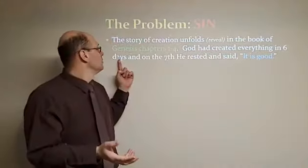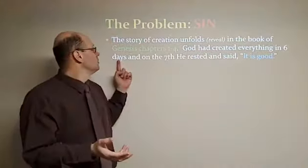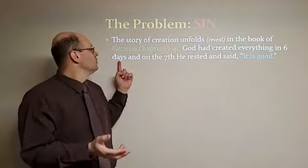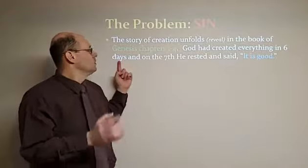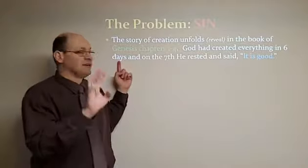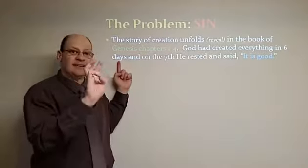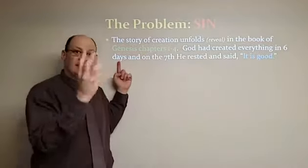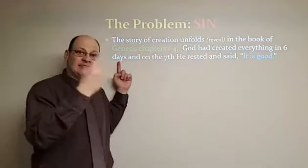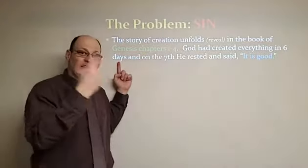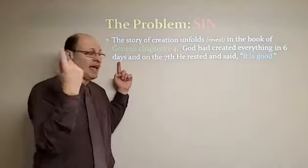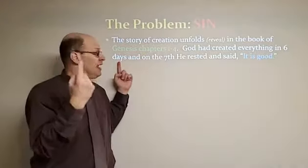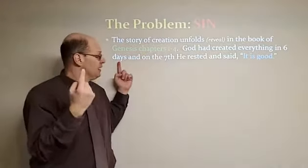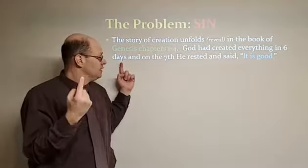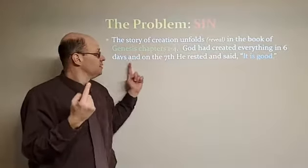so we know that God made everything